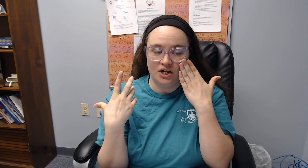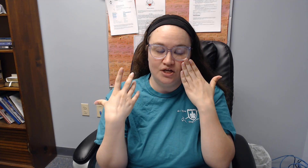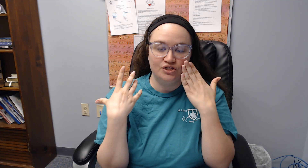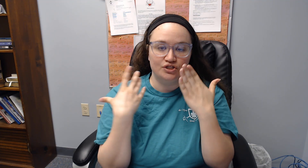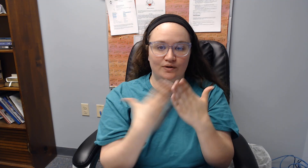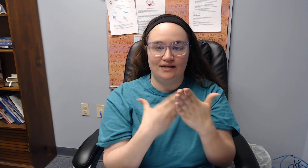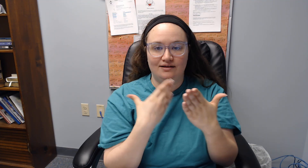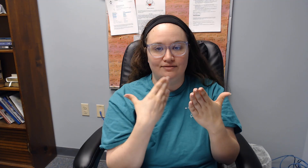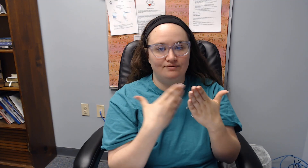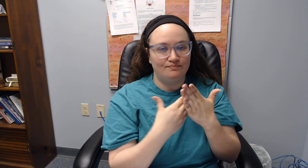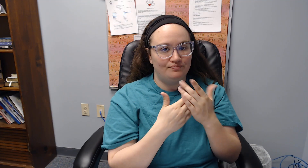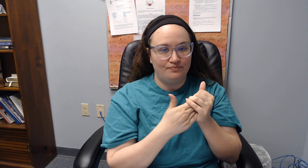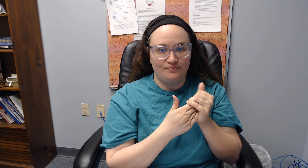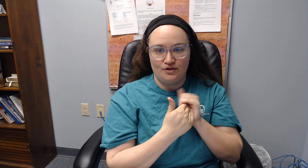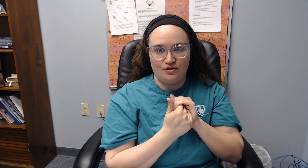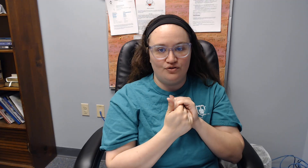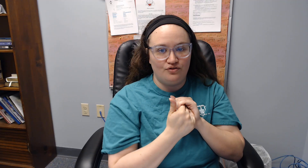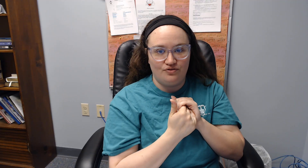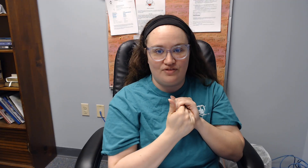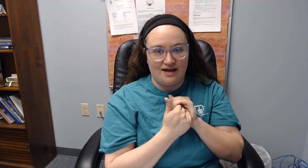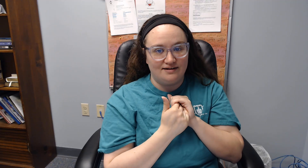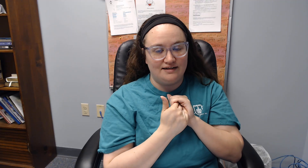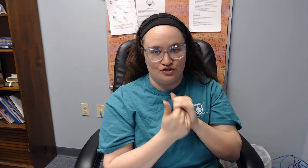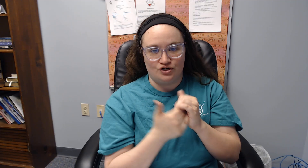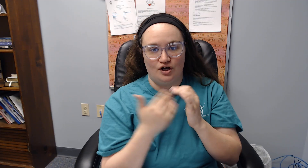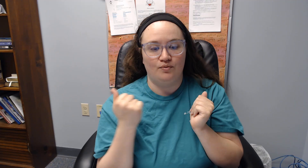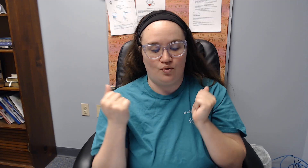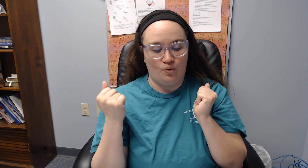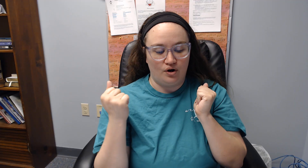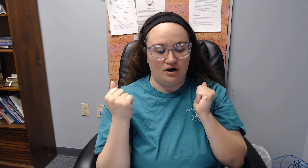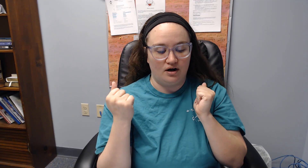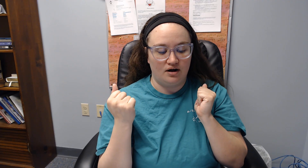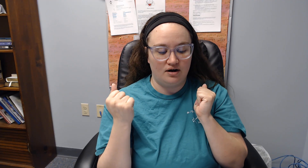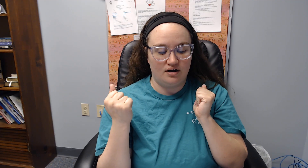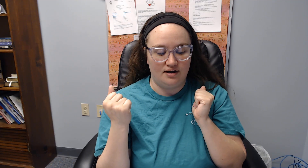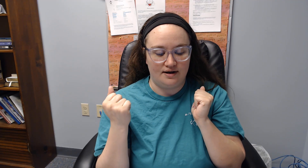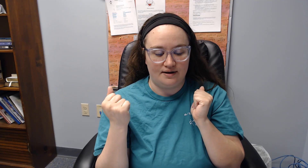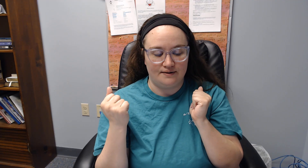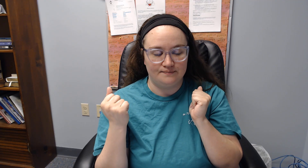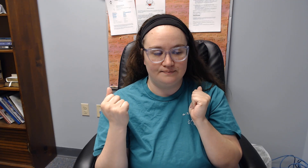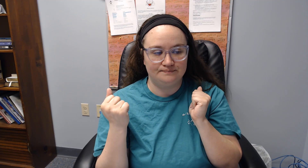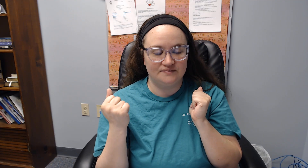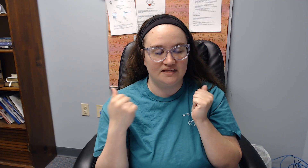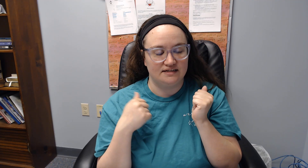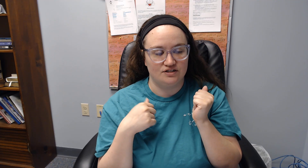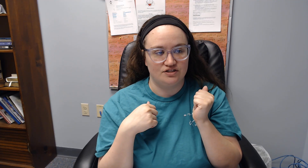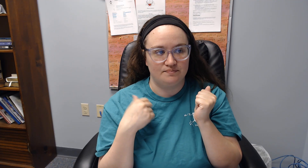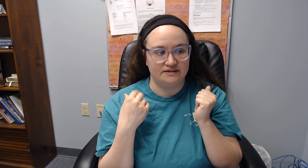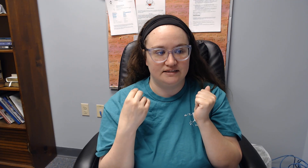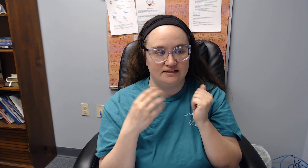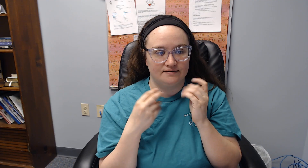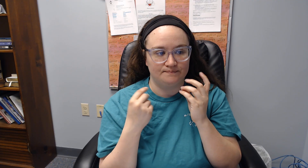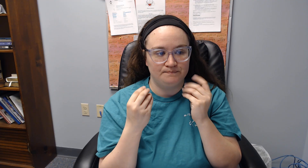So again, that eardrum, or not the eardrum, but